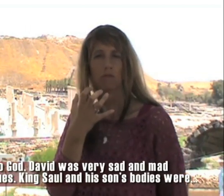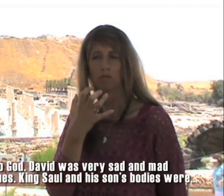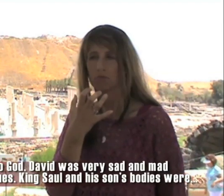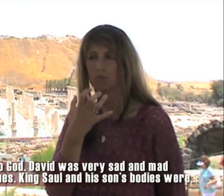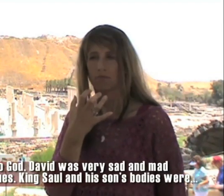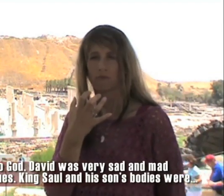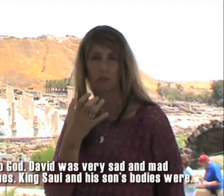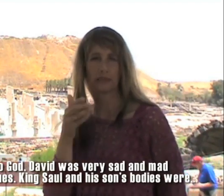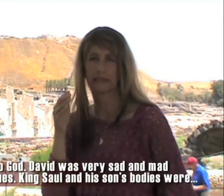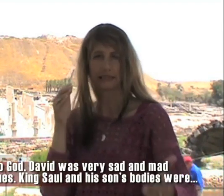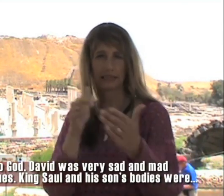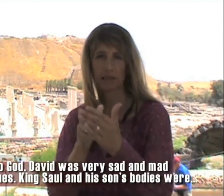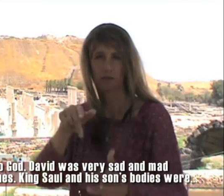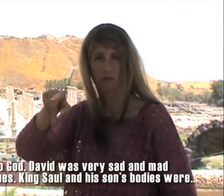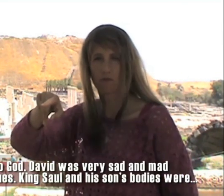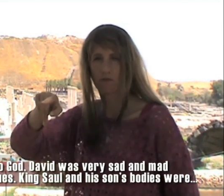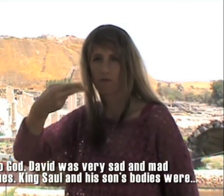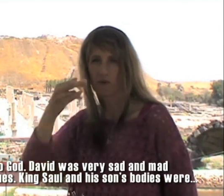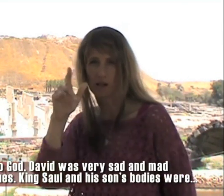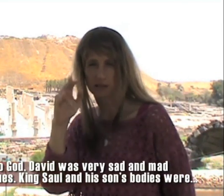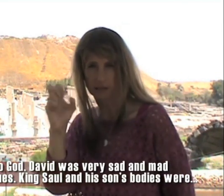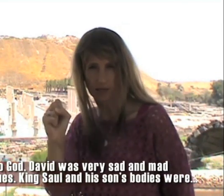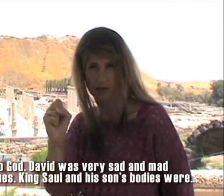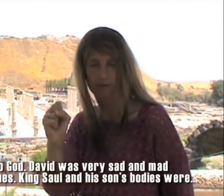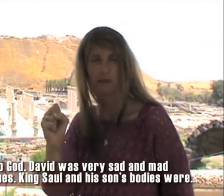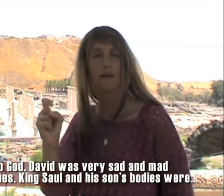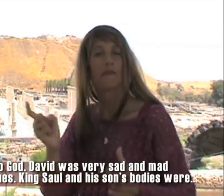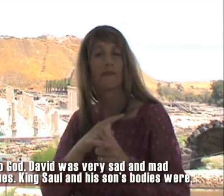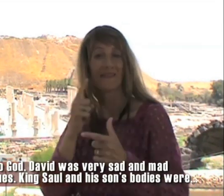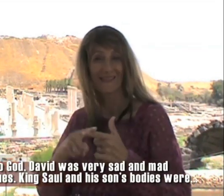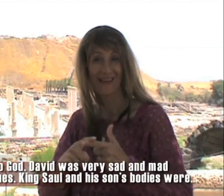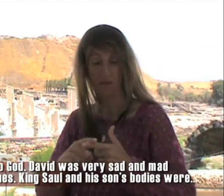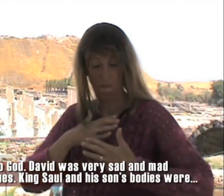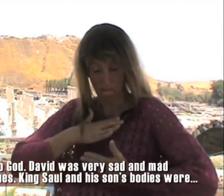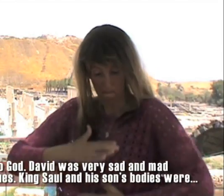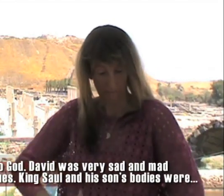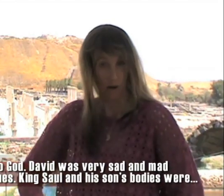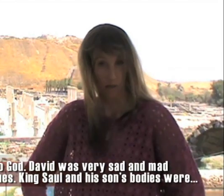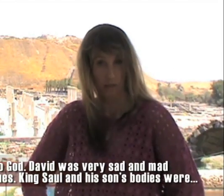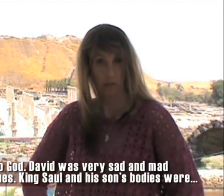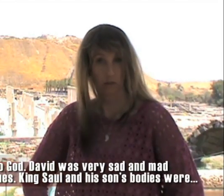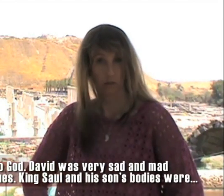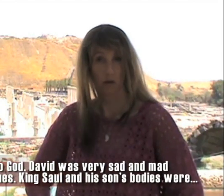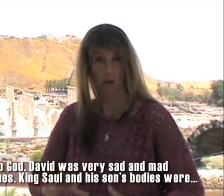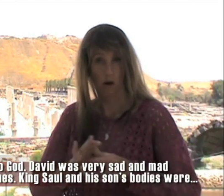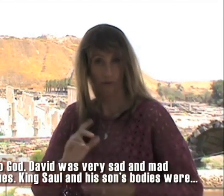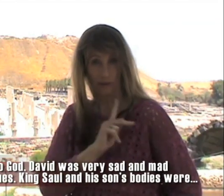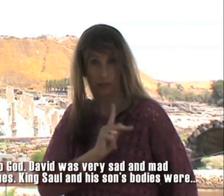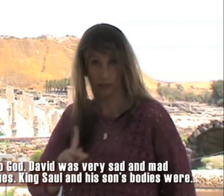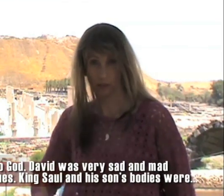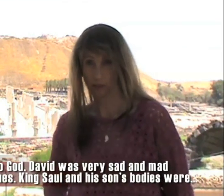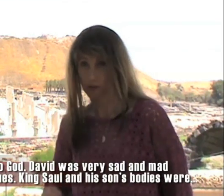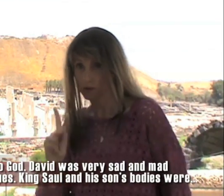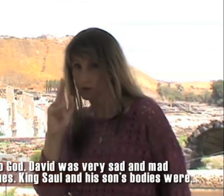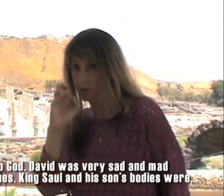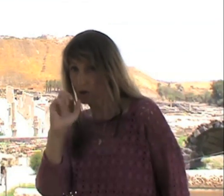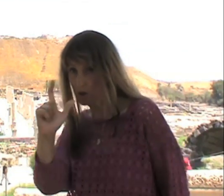mad. He was so angered against the Philistines that they took